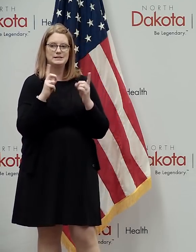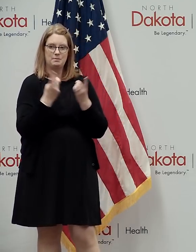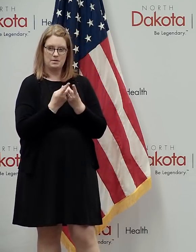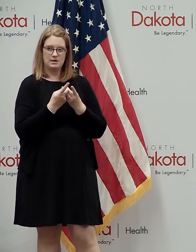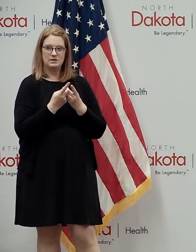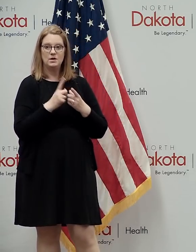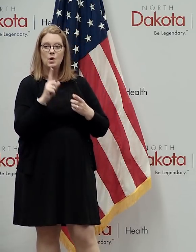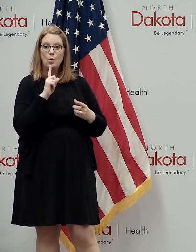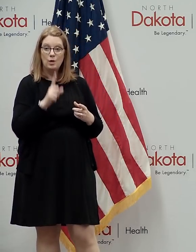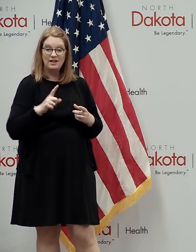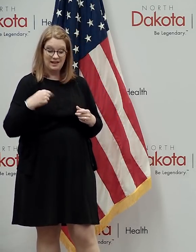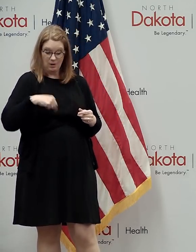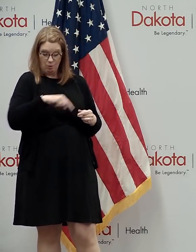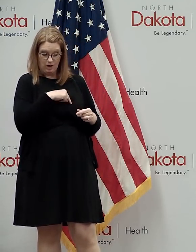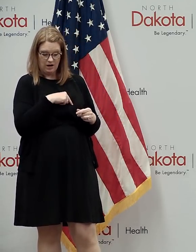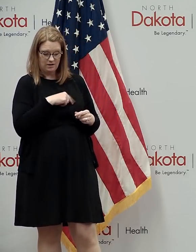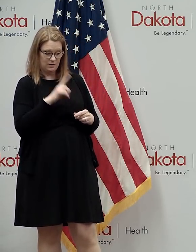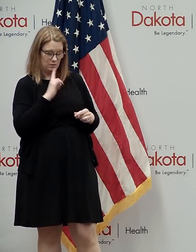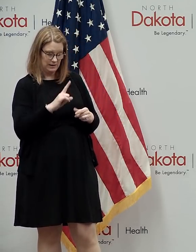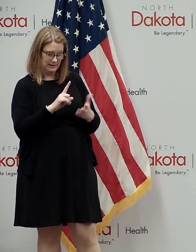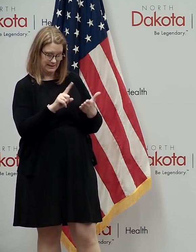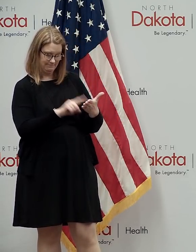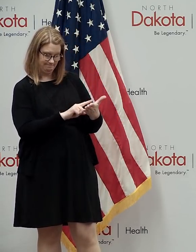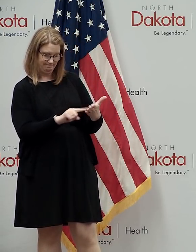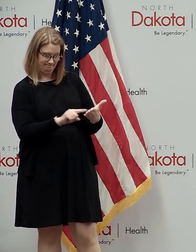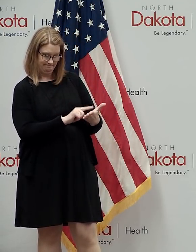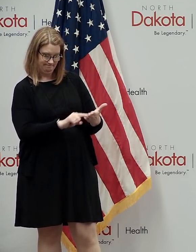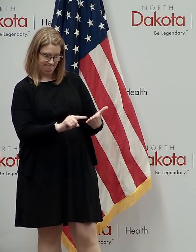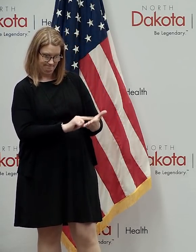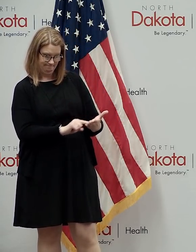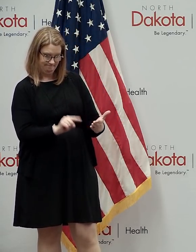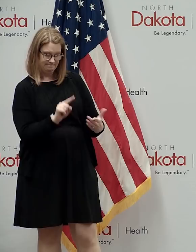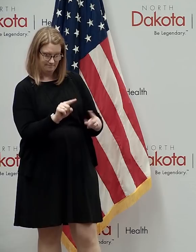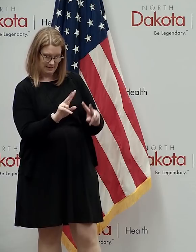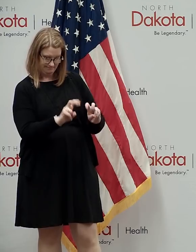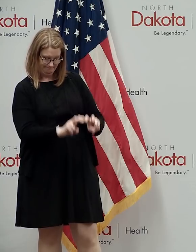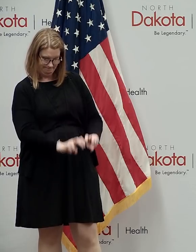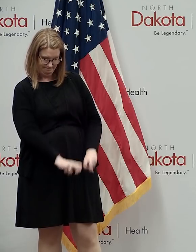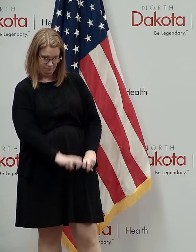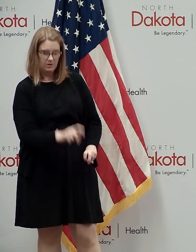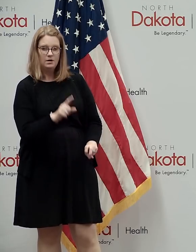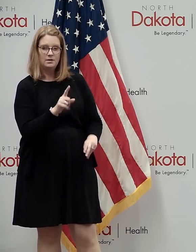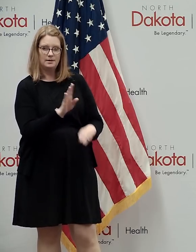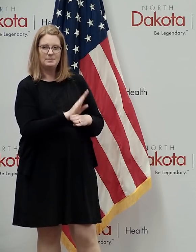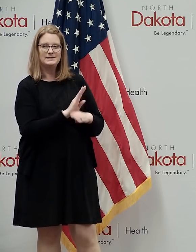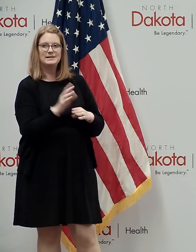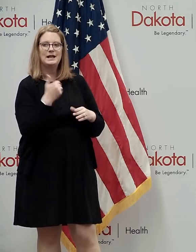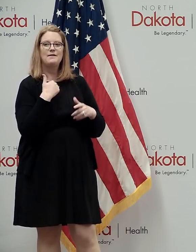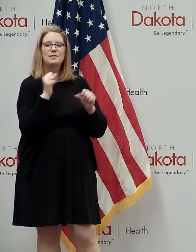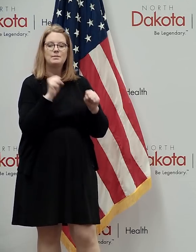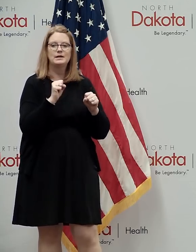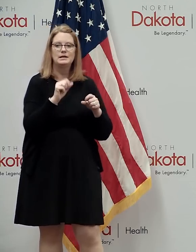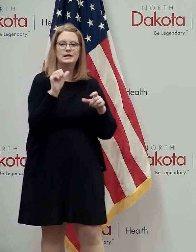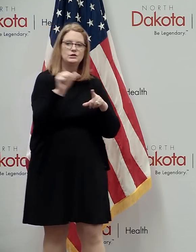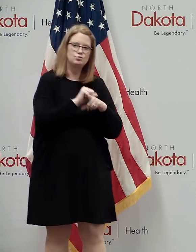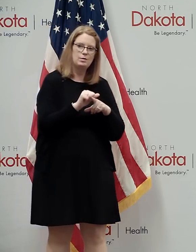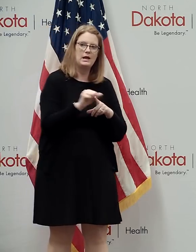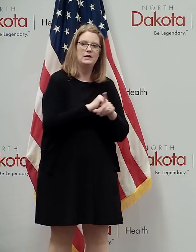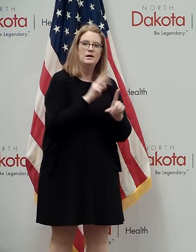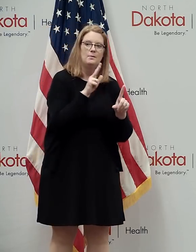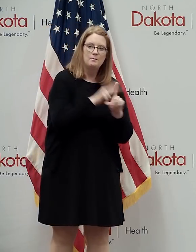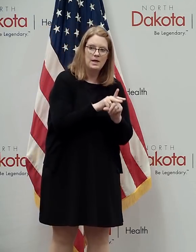to go to great lengths to make sure that the businesses that you speak of have the ability to get trained on how to apply